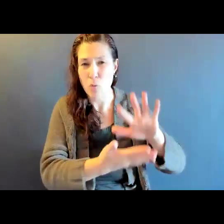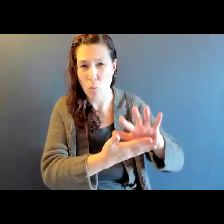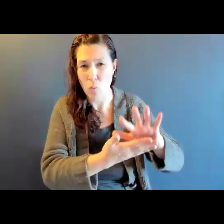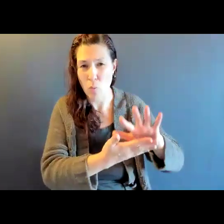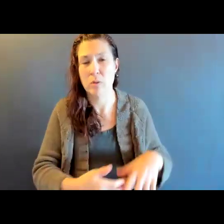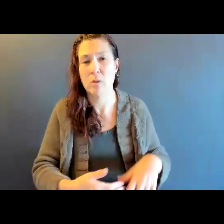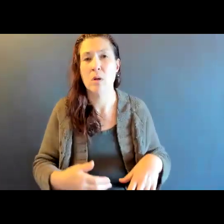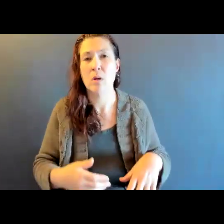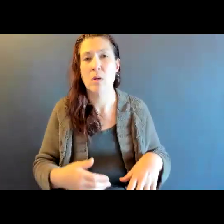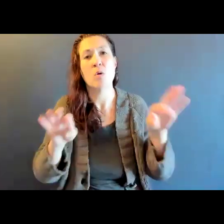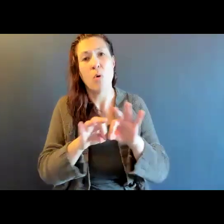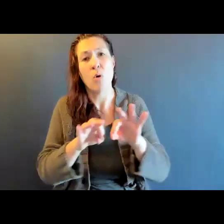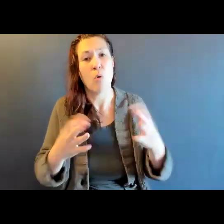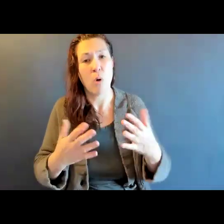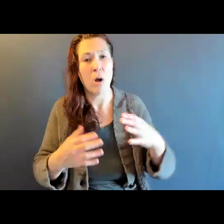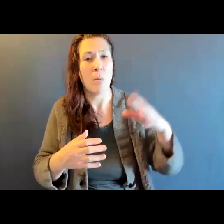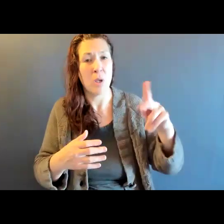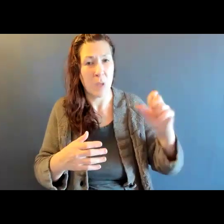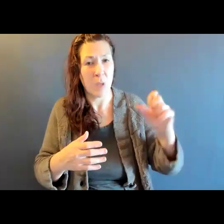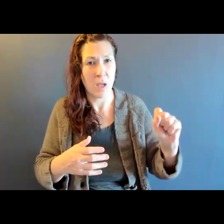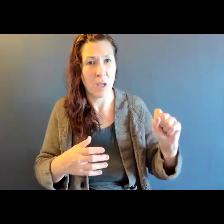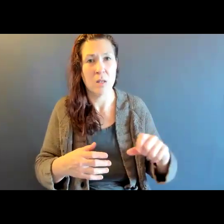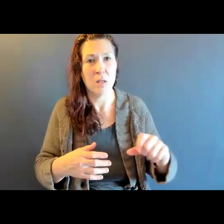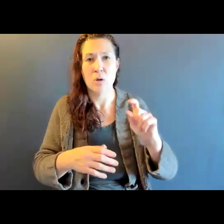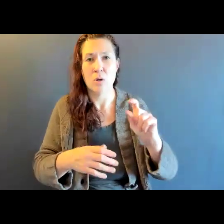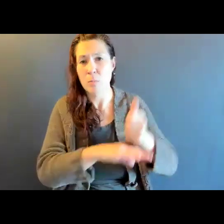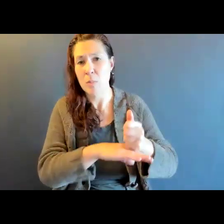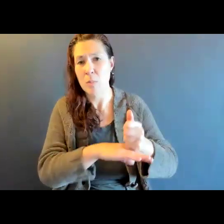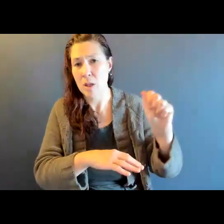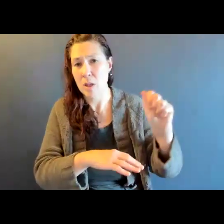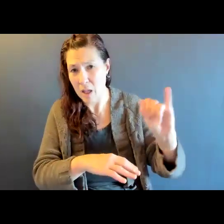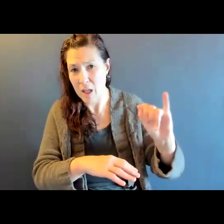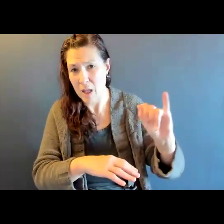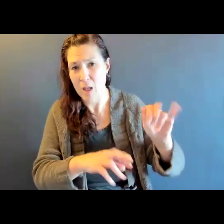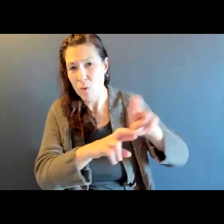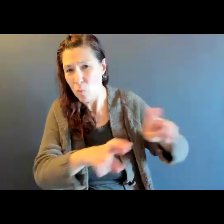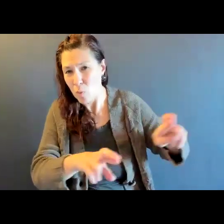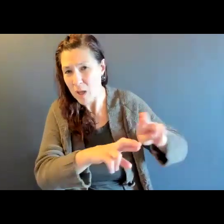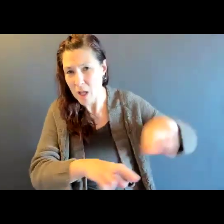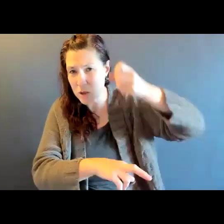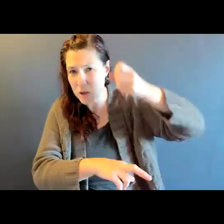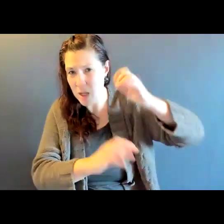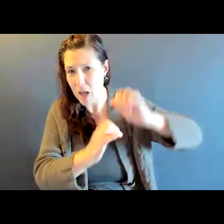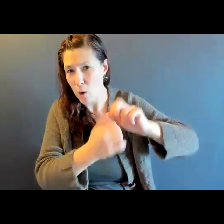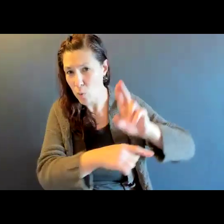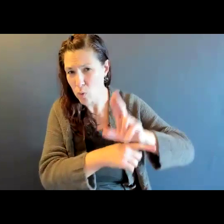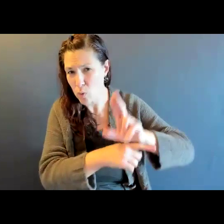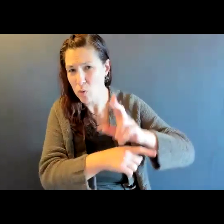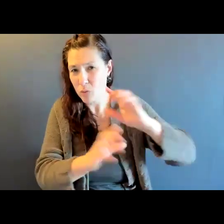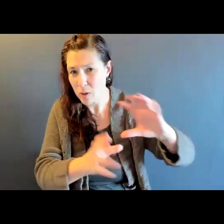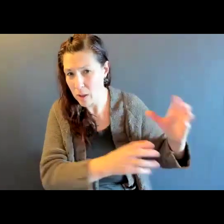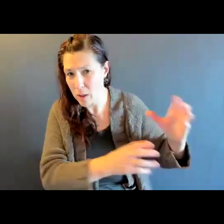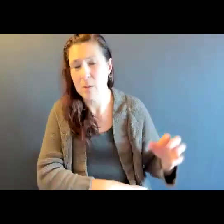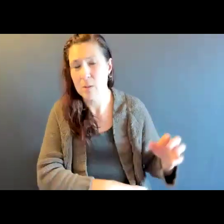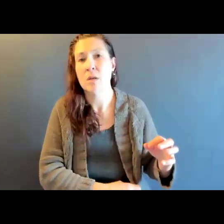is important that BPS implements artificial intelligence readiness for all classes and classes